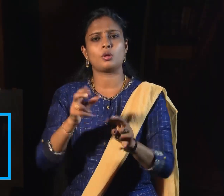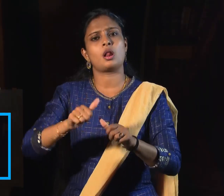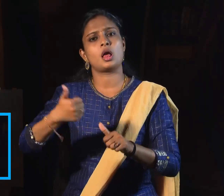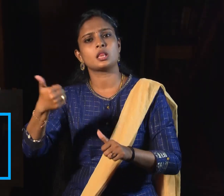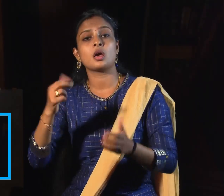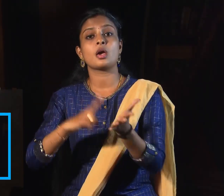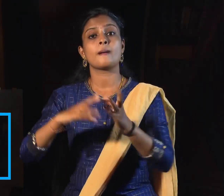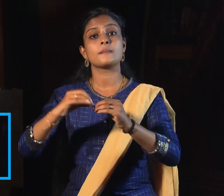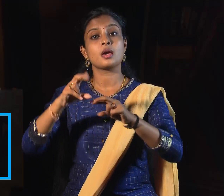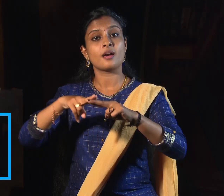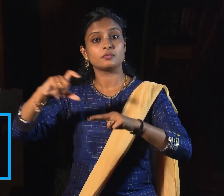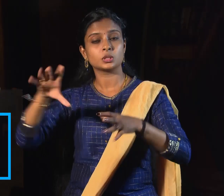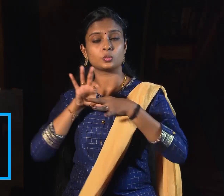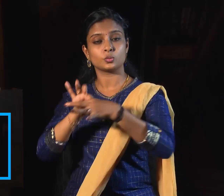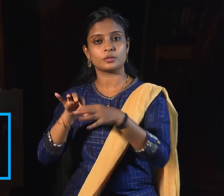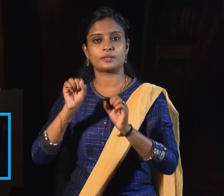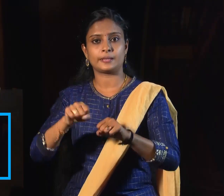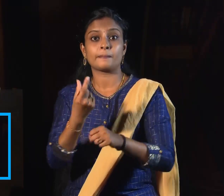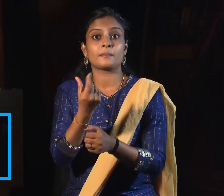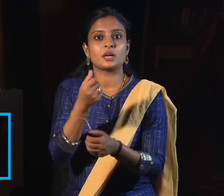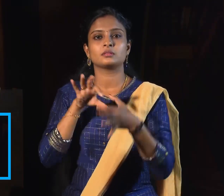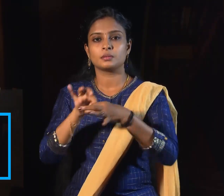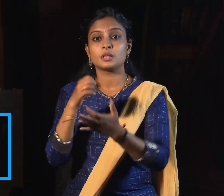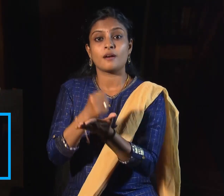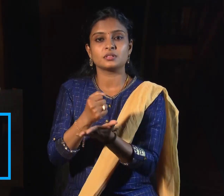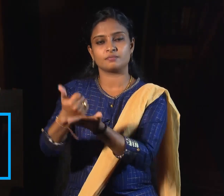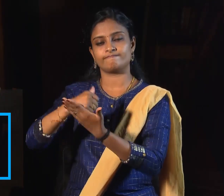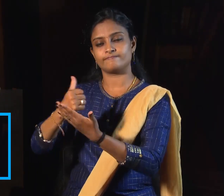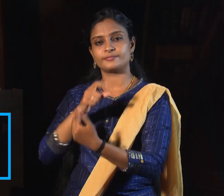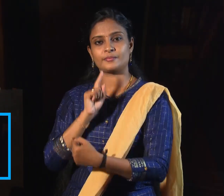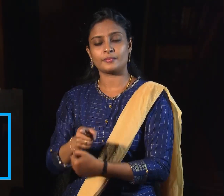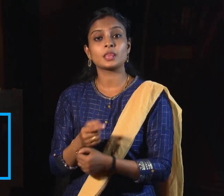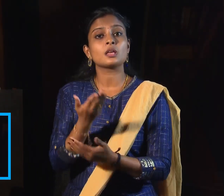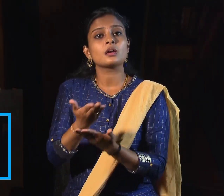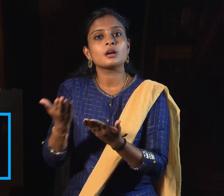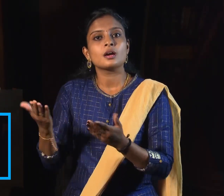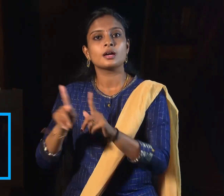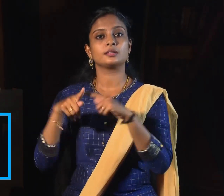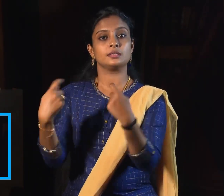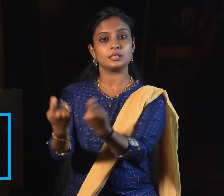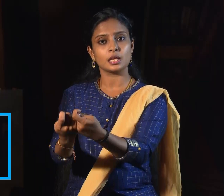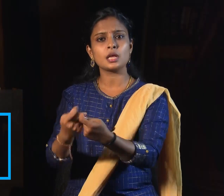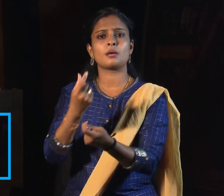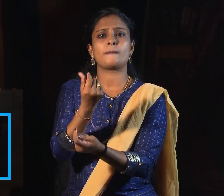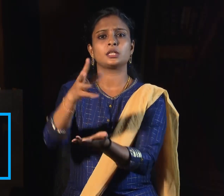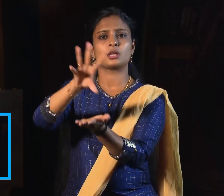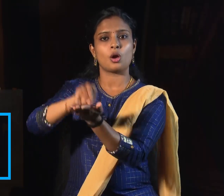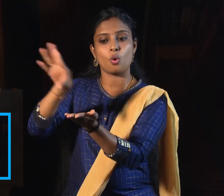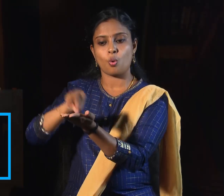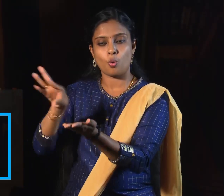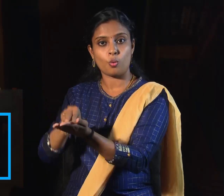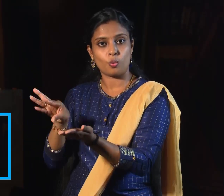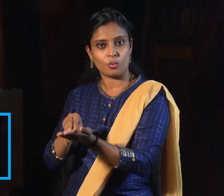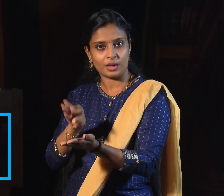companies (NBFCs) for its financial needs. These financial intermediaries mobilize the savings of the